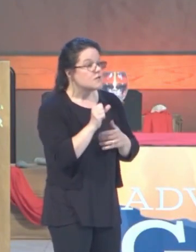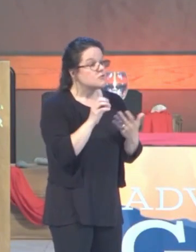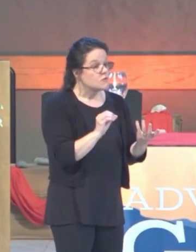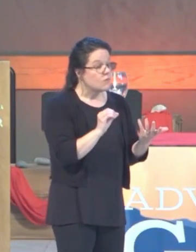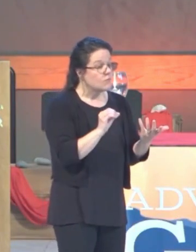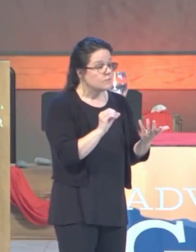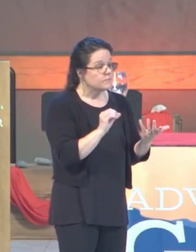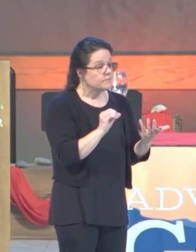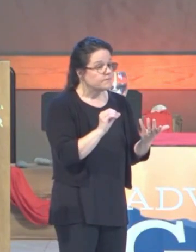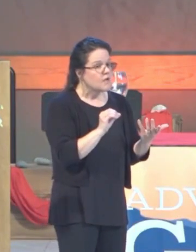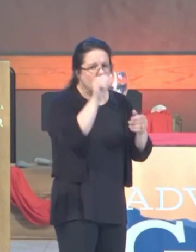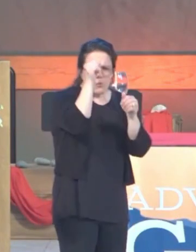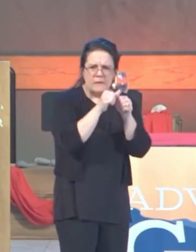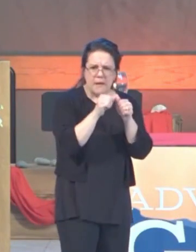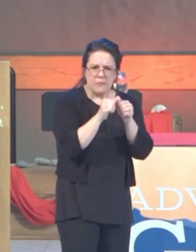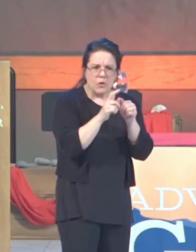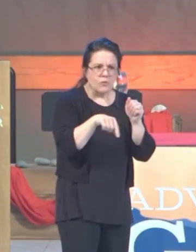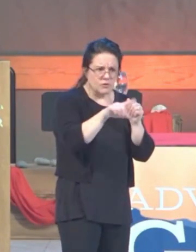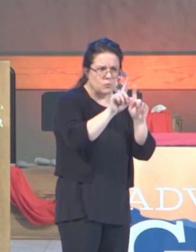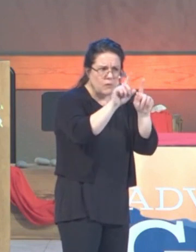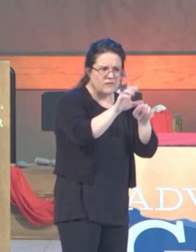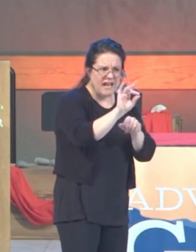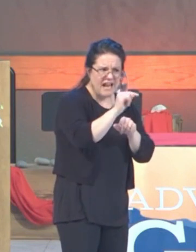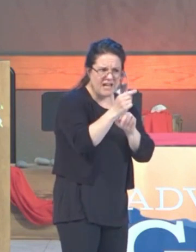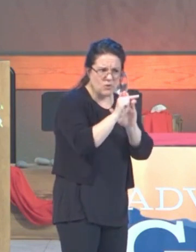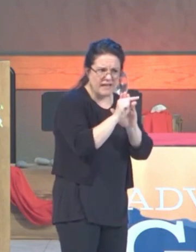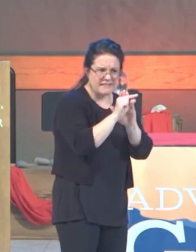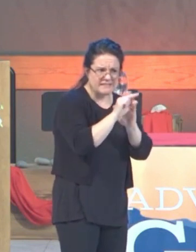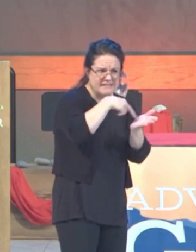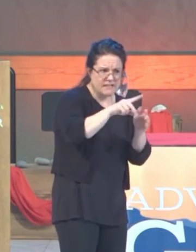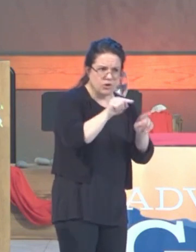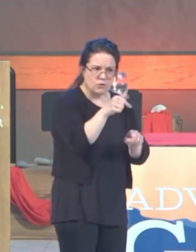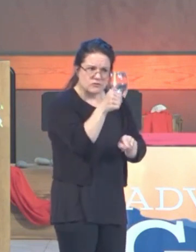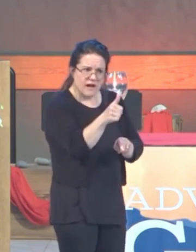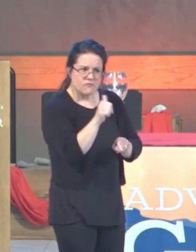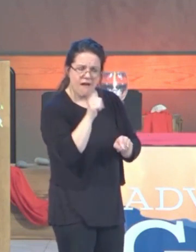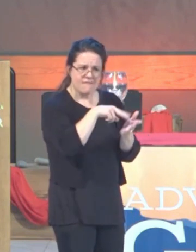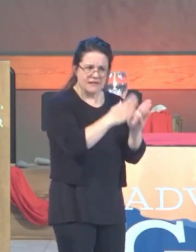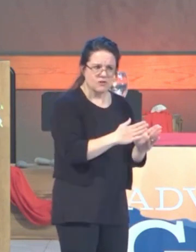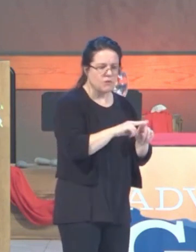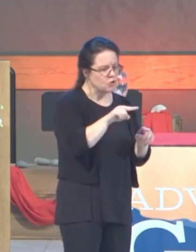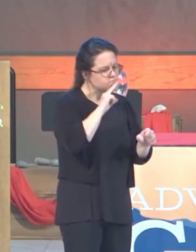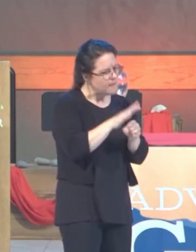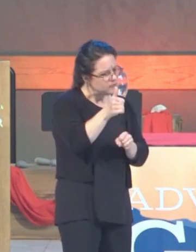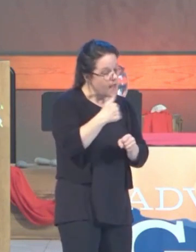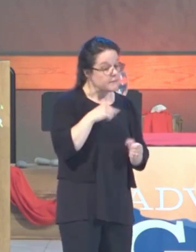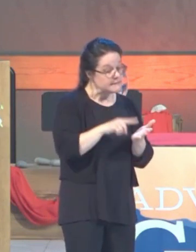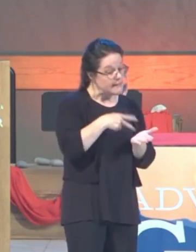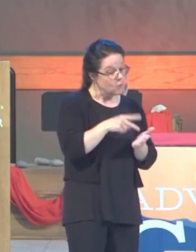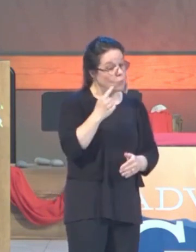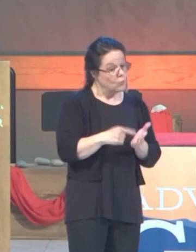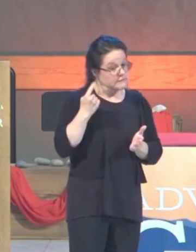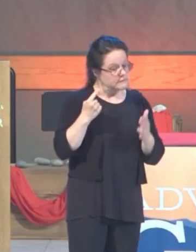wow. Remember when you went to that 8th grade dance and you were not a dancer, but you promised yourself, I'm going to dance once, I fast forwarded a little bit. Just once.